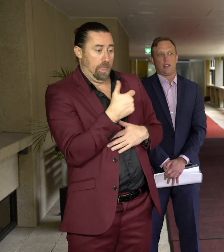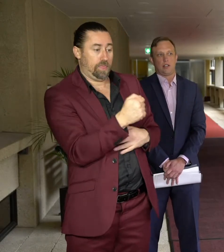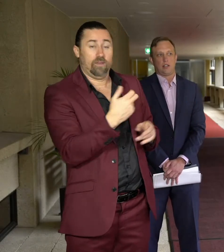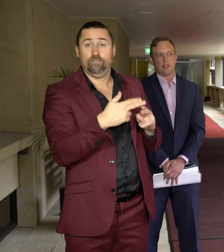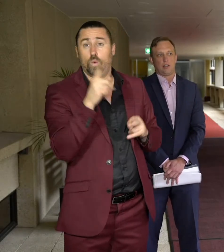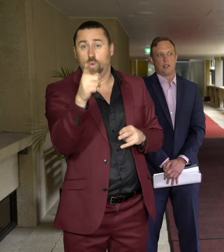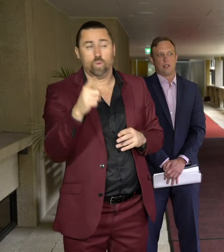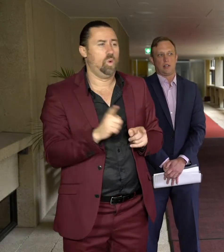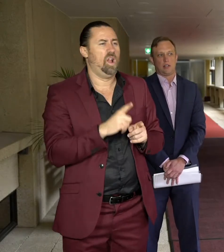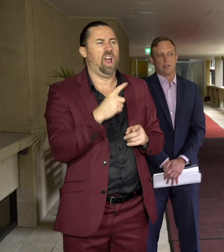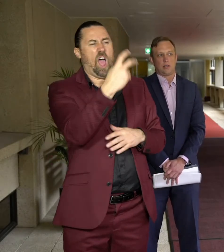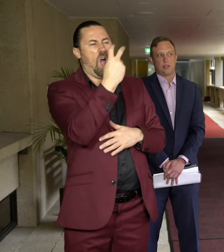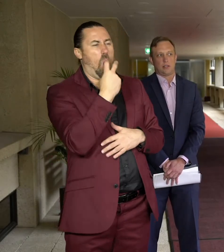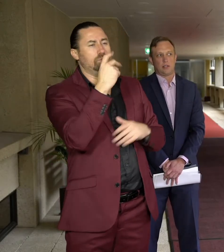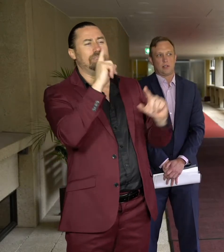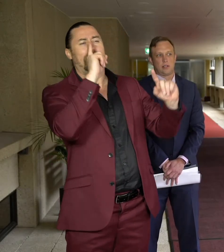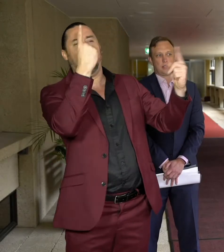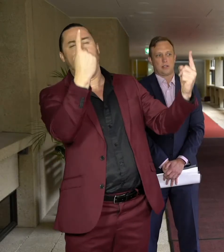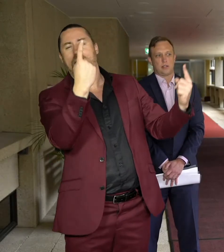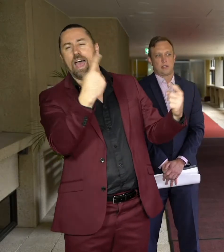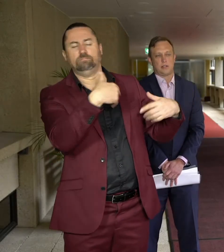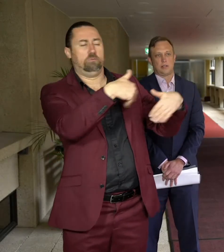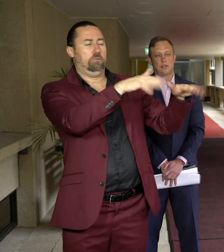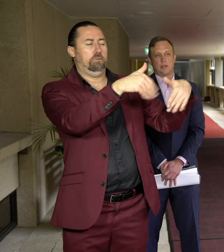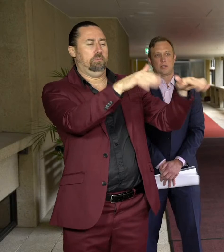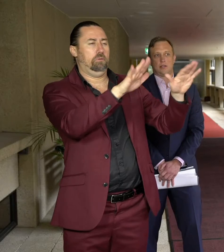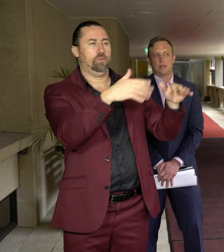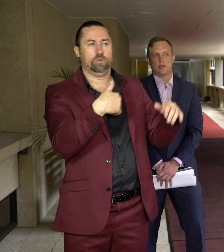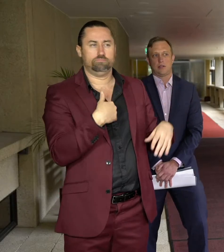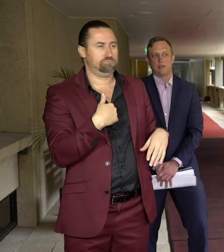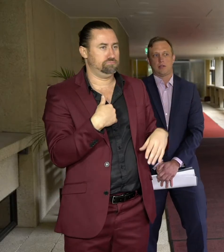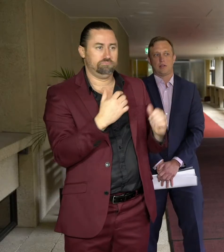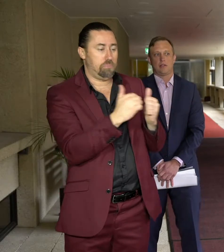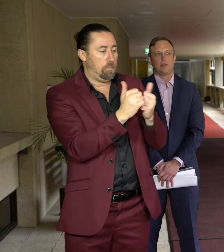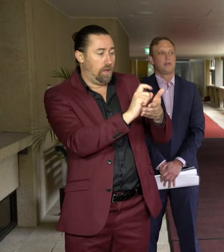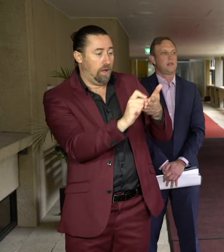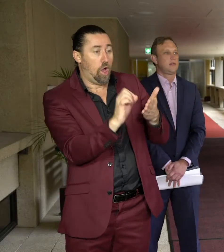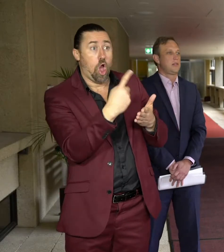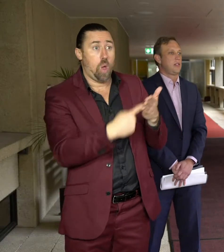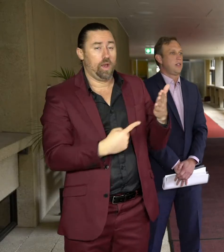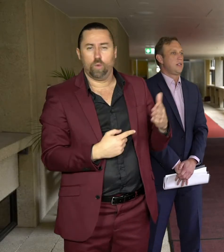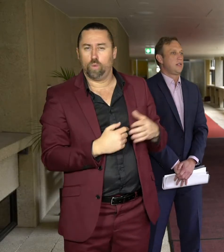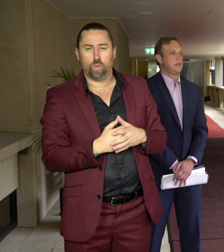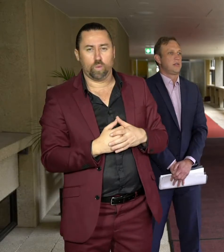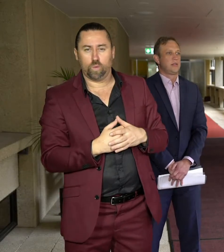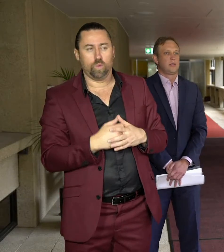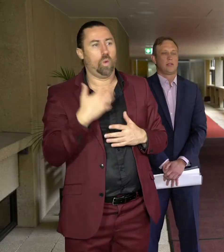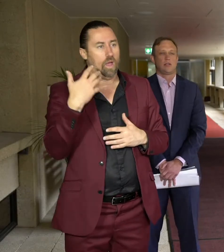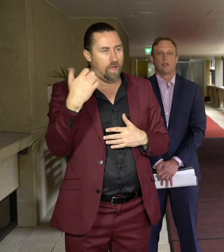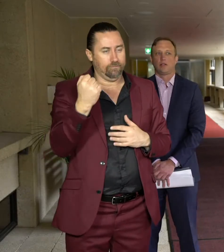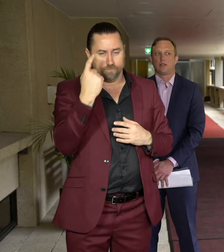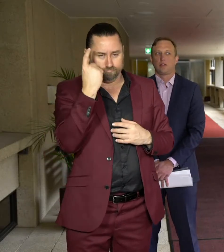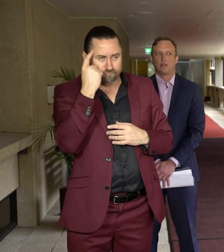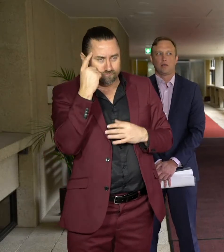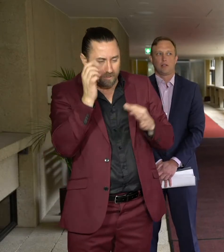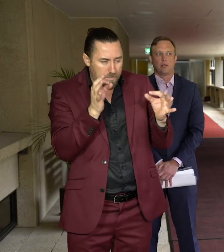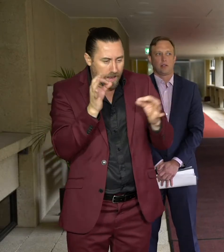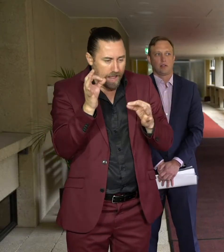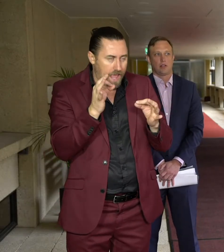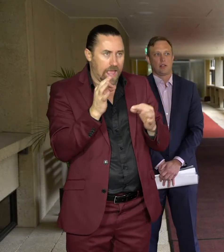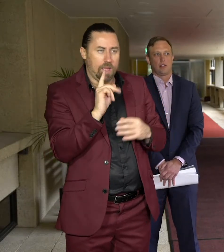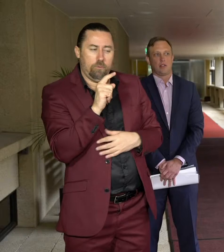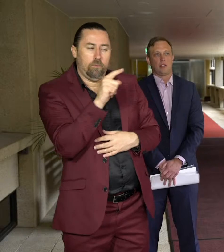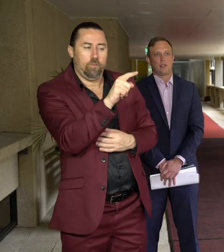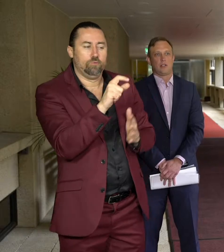older citizens can't use this, so we've let everyone fill out paper. The compliance officers will be looking very closely at what measures